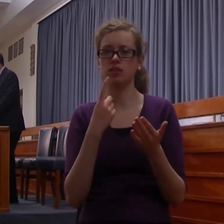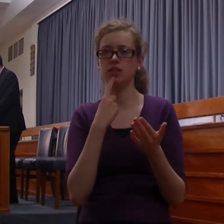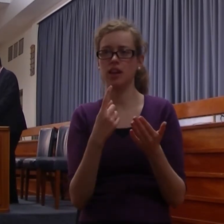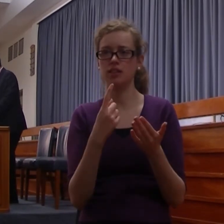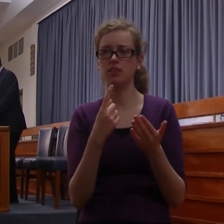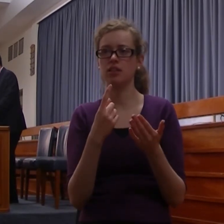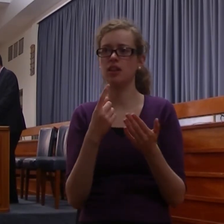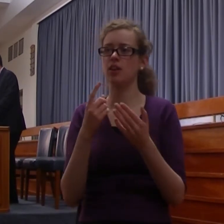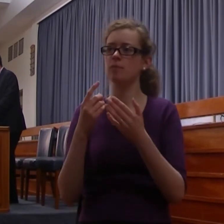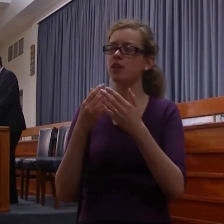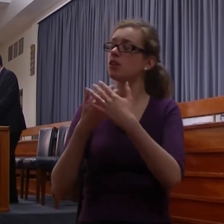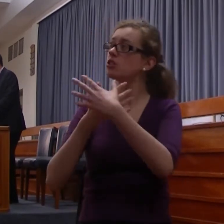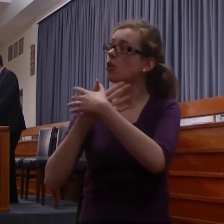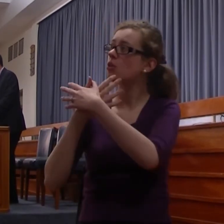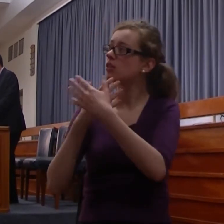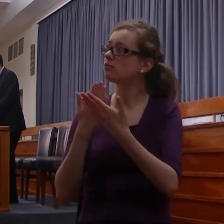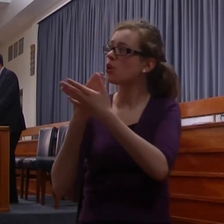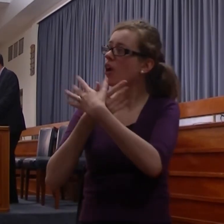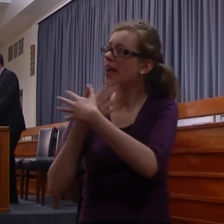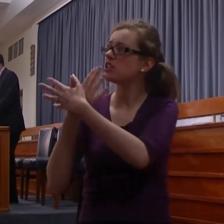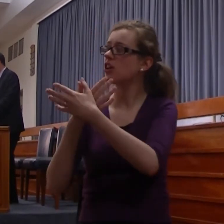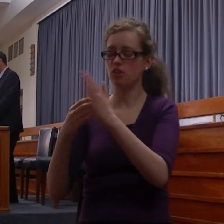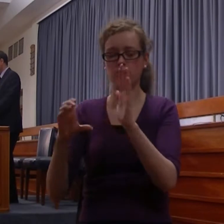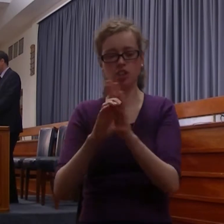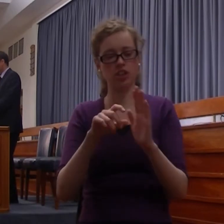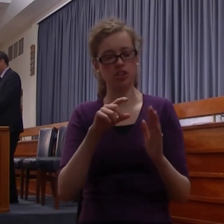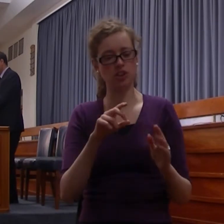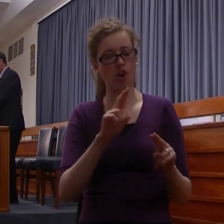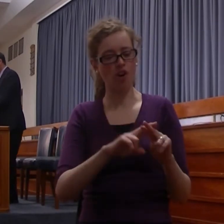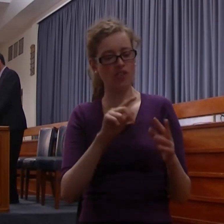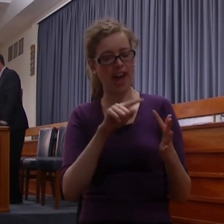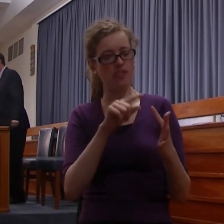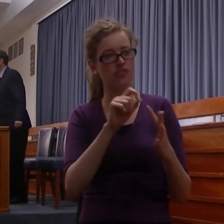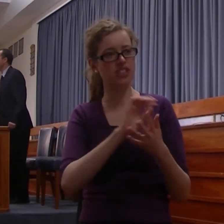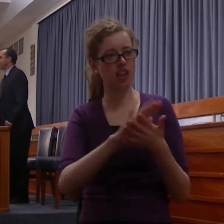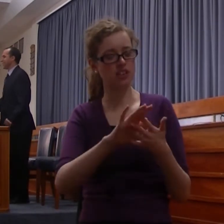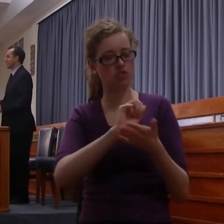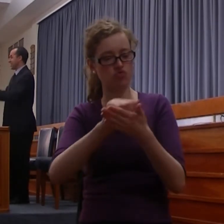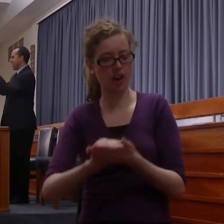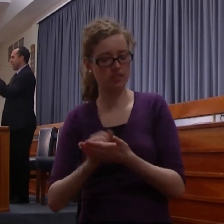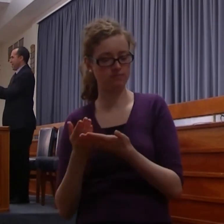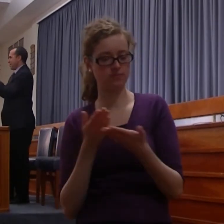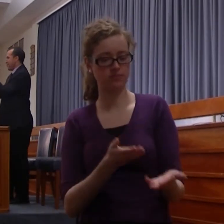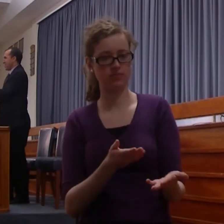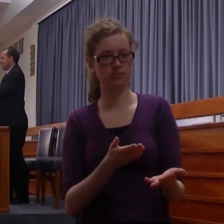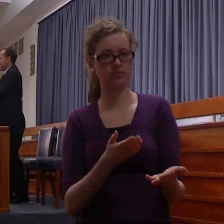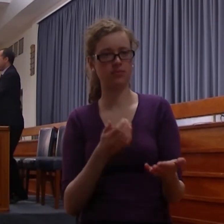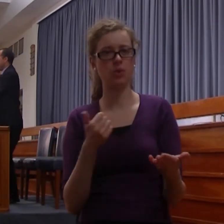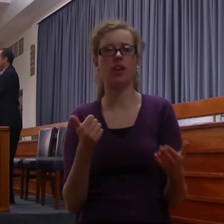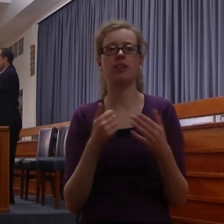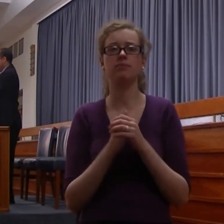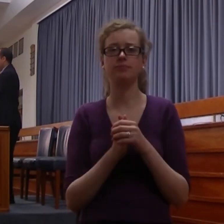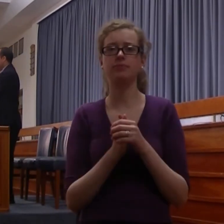instruction. So the instruction is given in verse 1. "Unto the angel of the church of